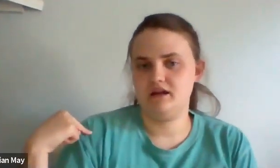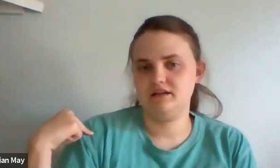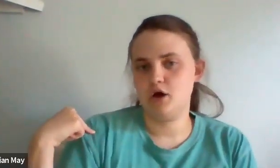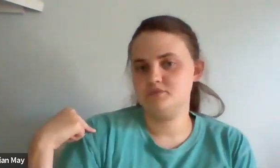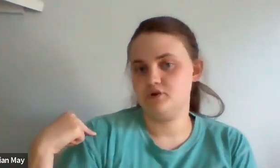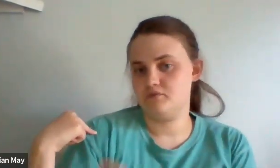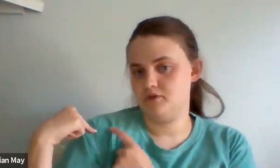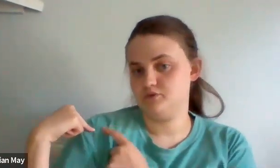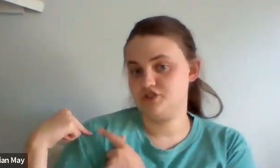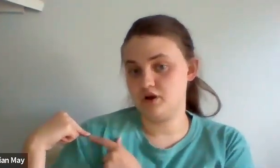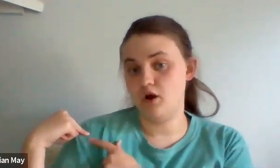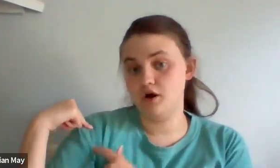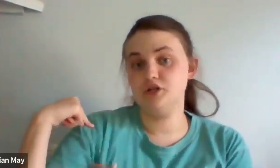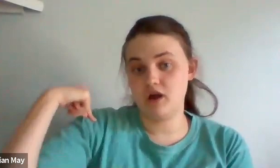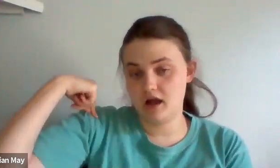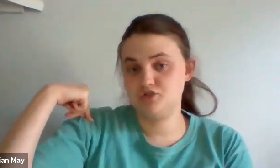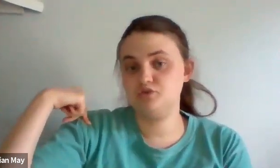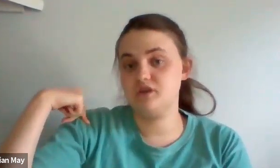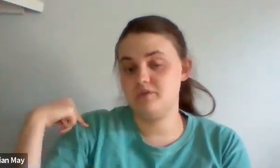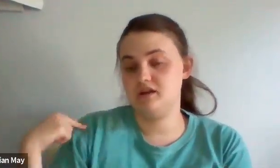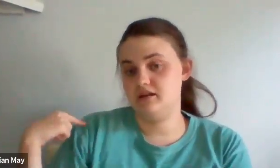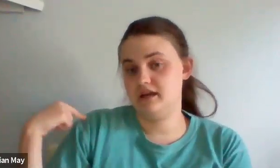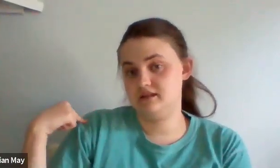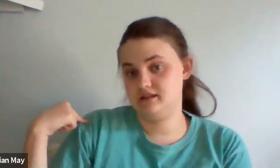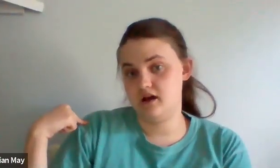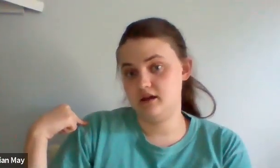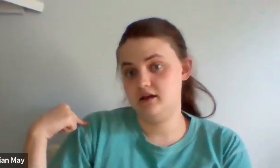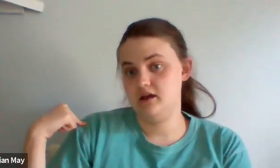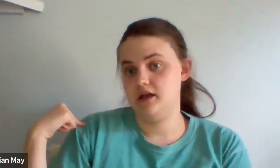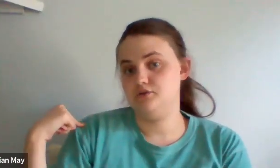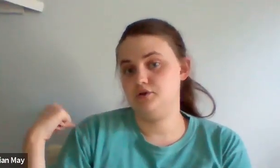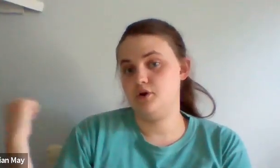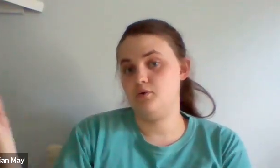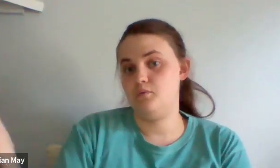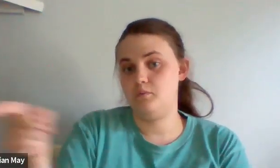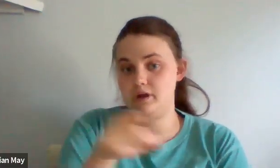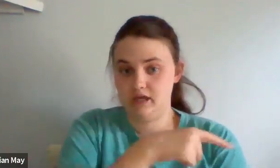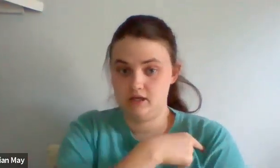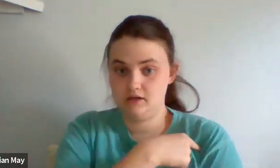right-handed to help. So you will start on your actual dominant, like side, and you'll go we.